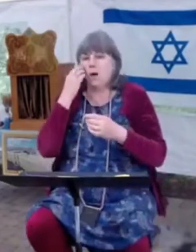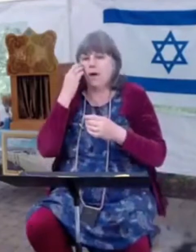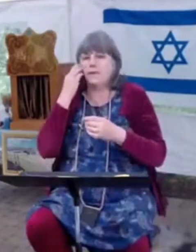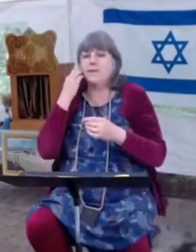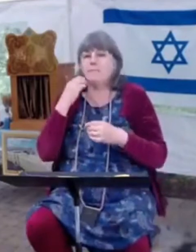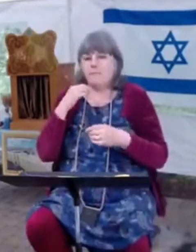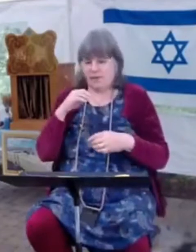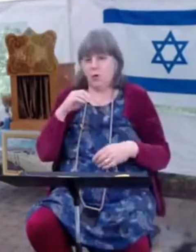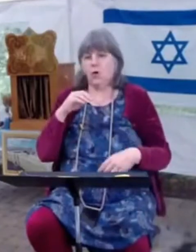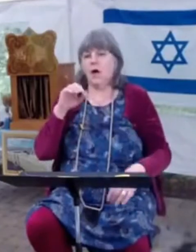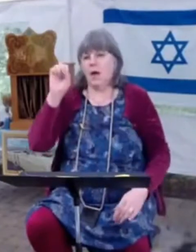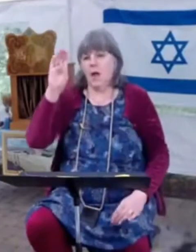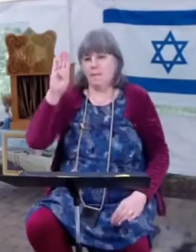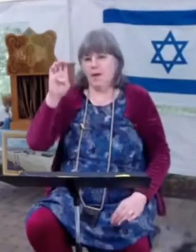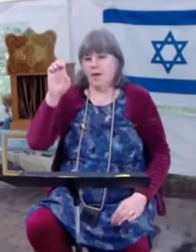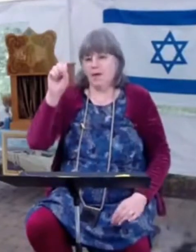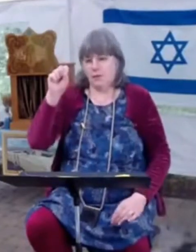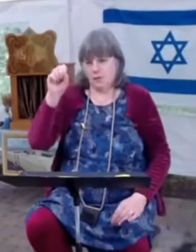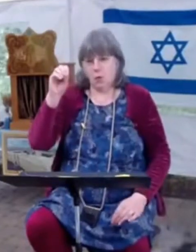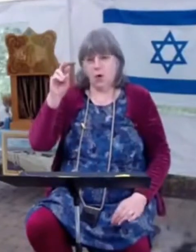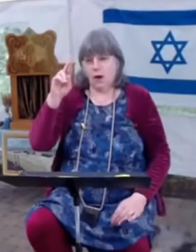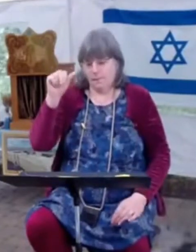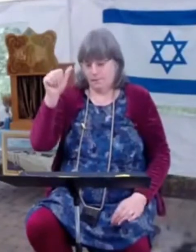from even before creation.